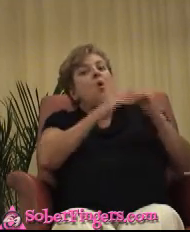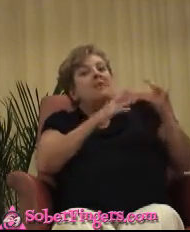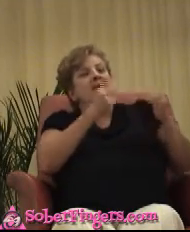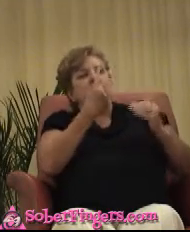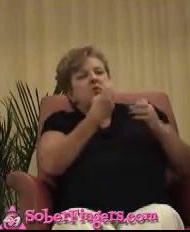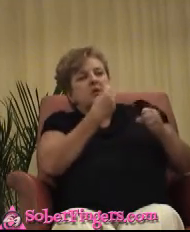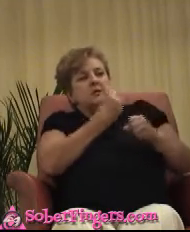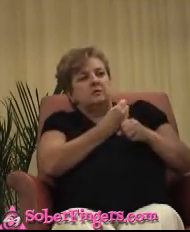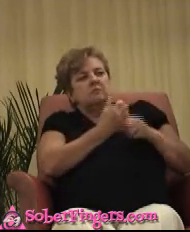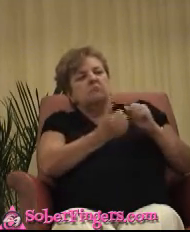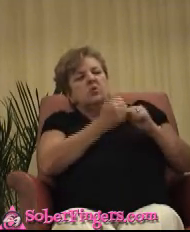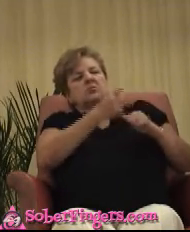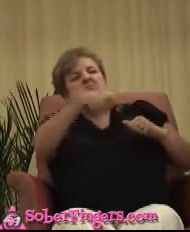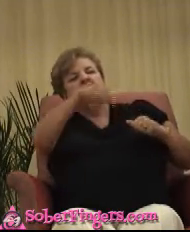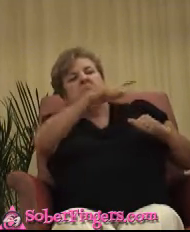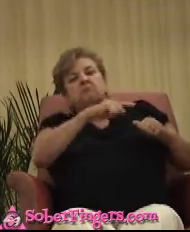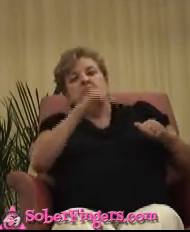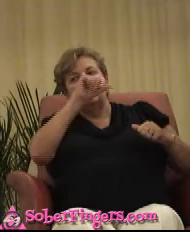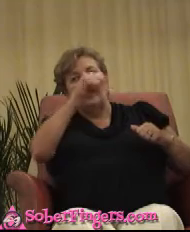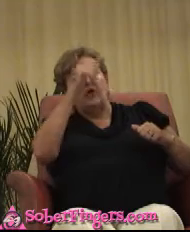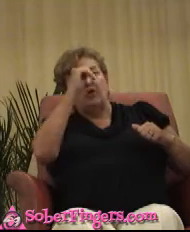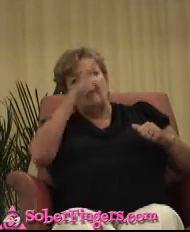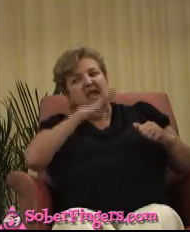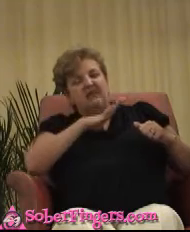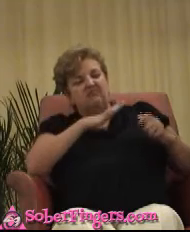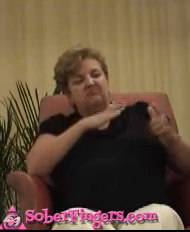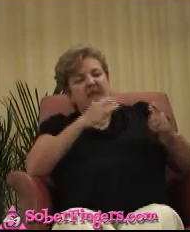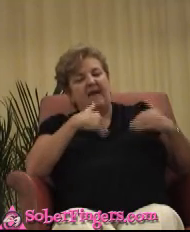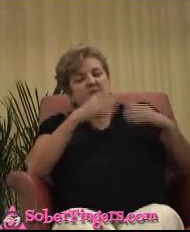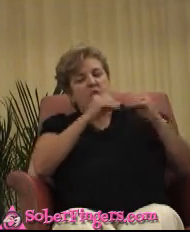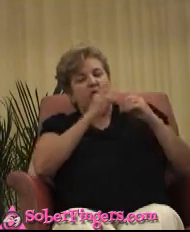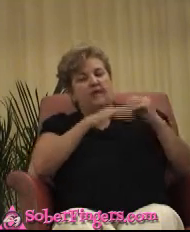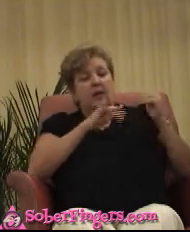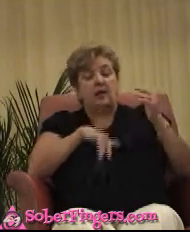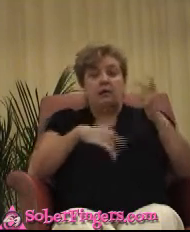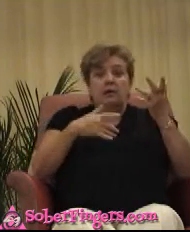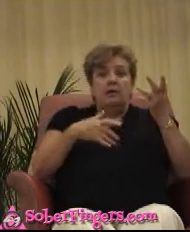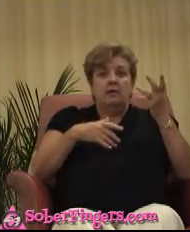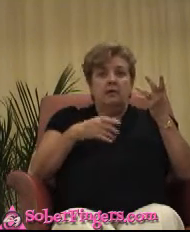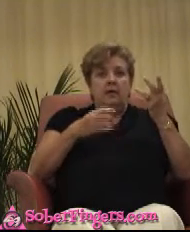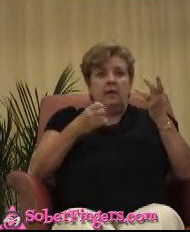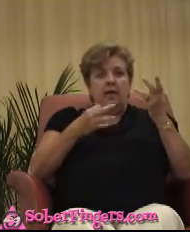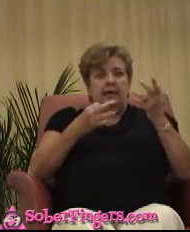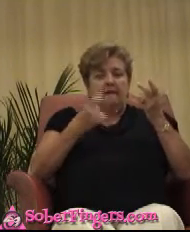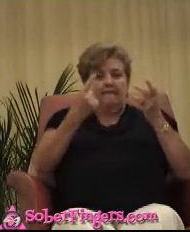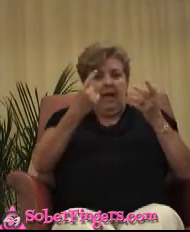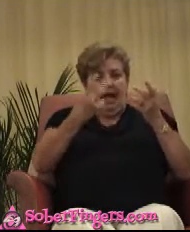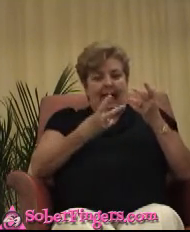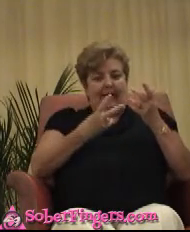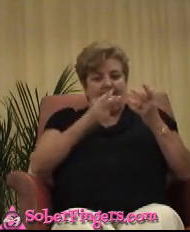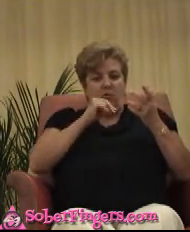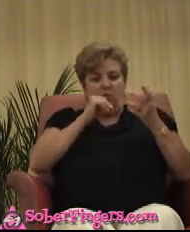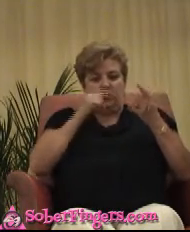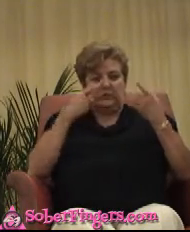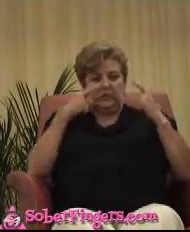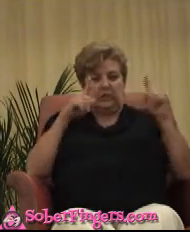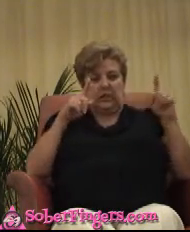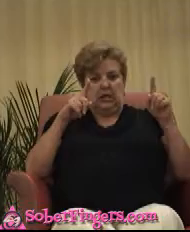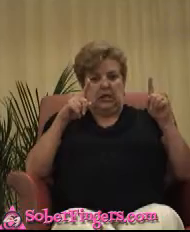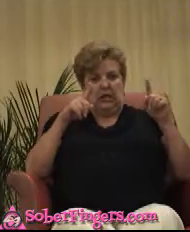the guys you're running with. And I could do the logic on that. If half are not going to make it, I'm in the high probability end of not making it because of my